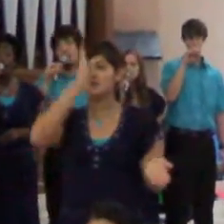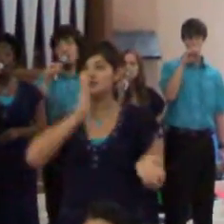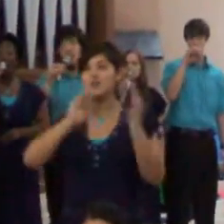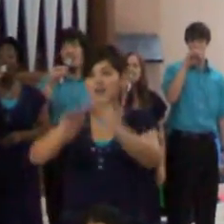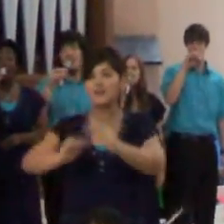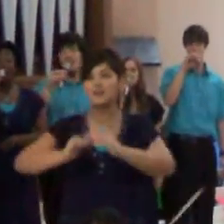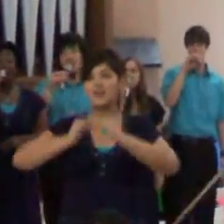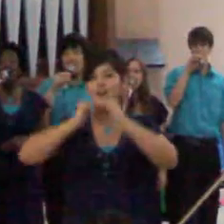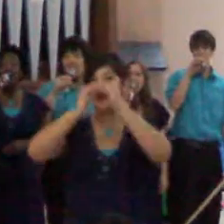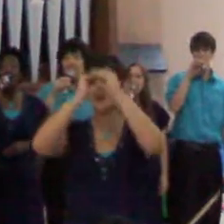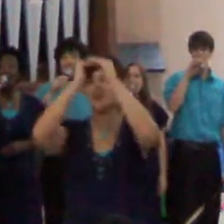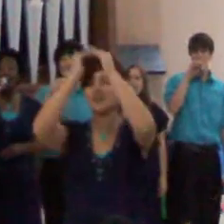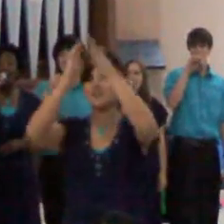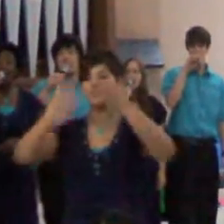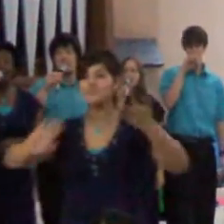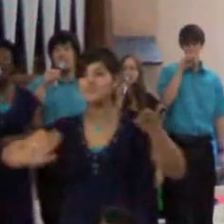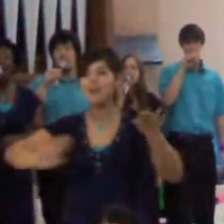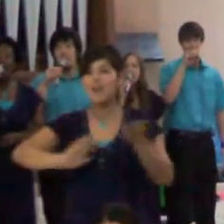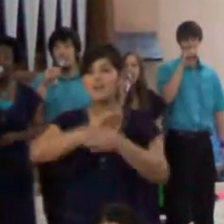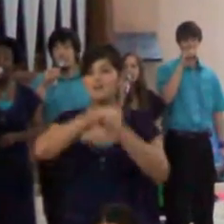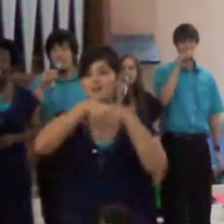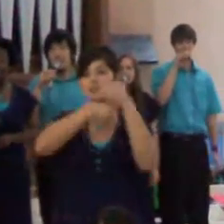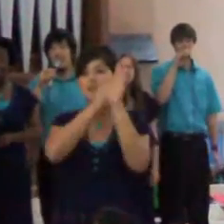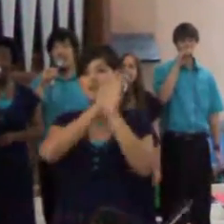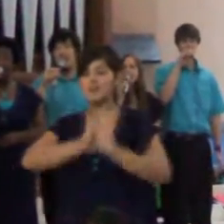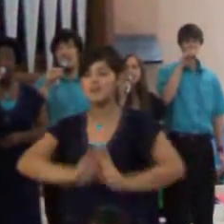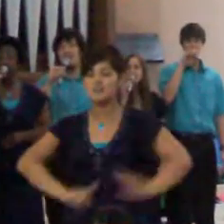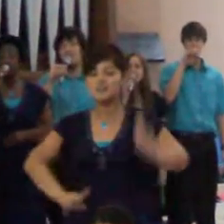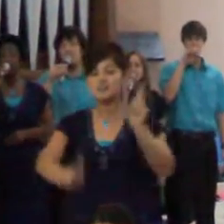Glory to God yes